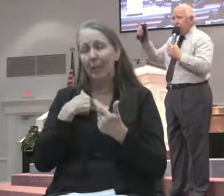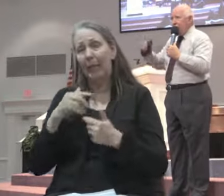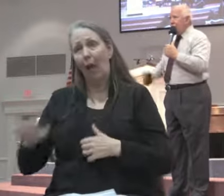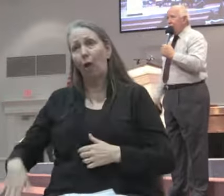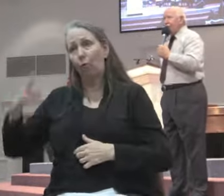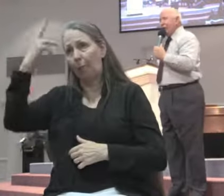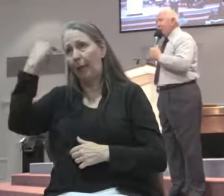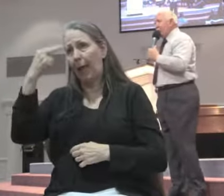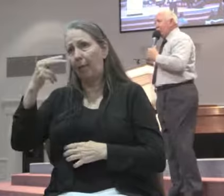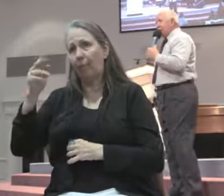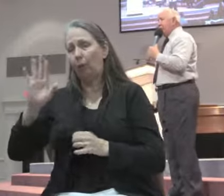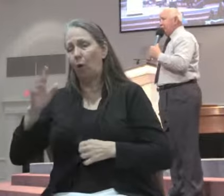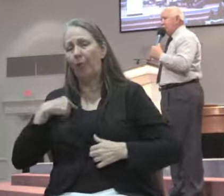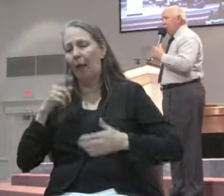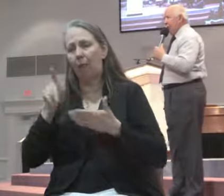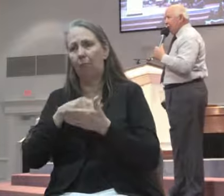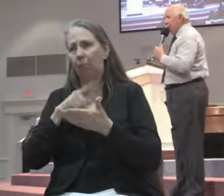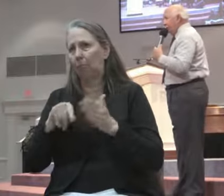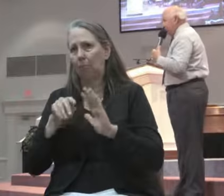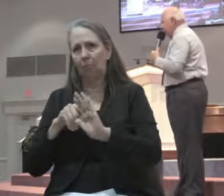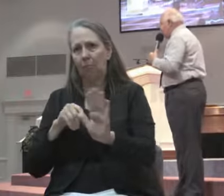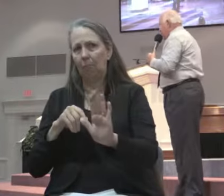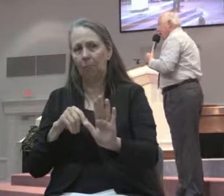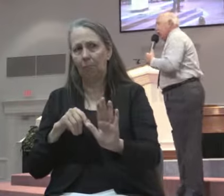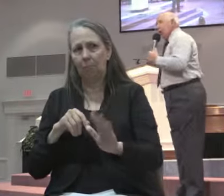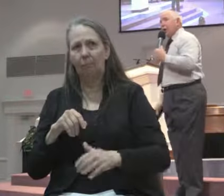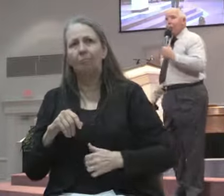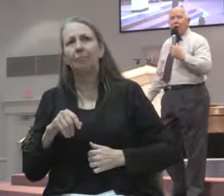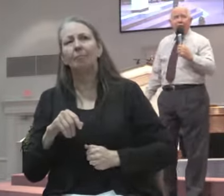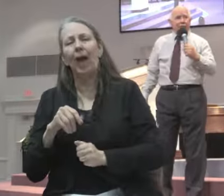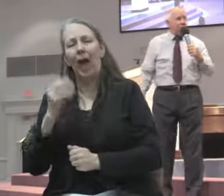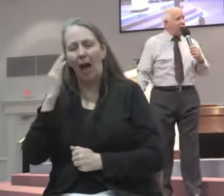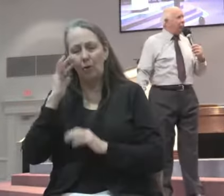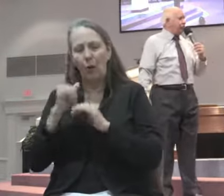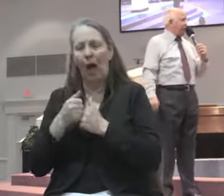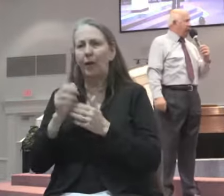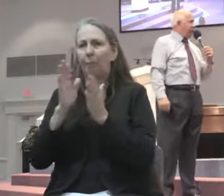so don't think I'm criticizing you when I say this. I knew how to